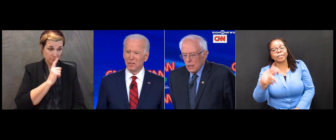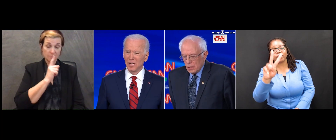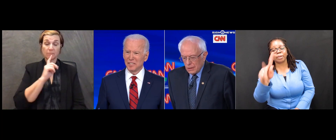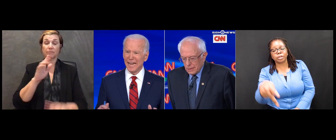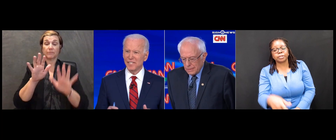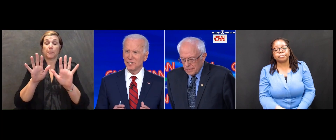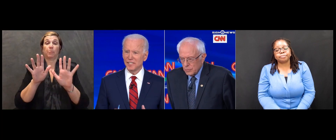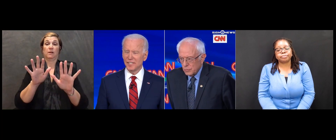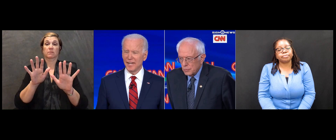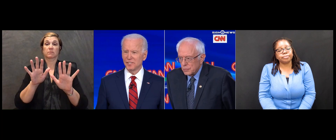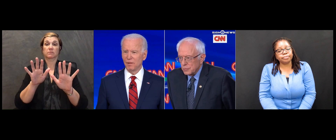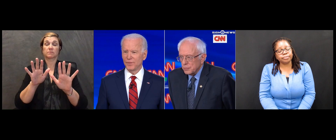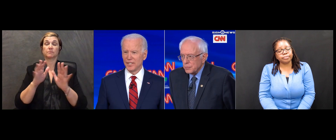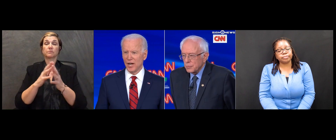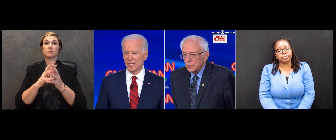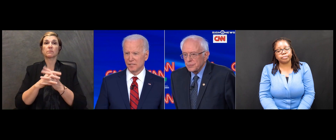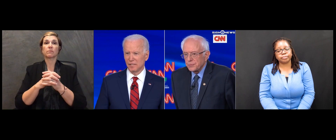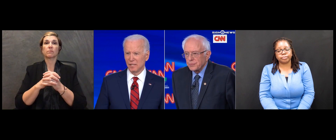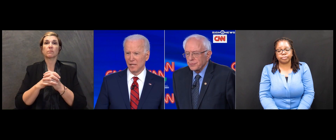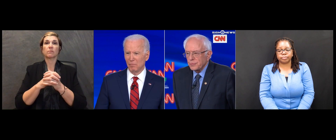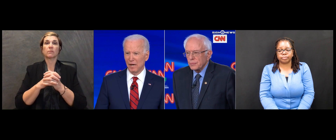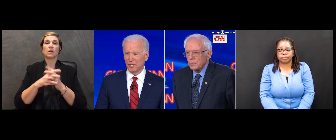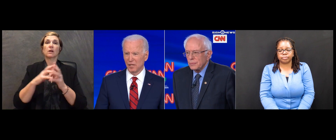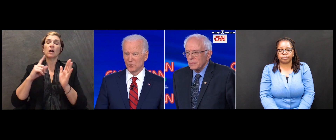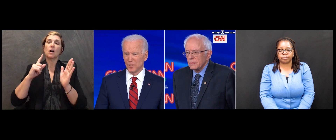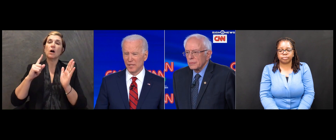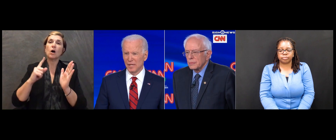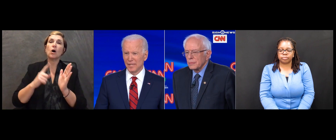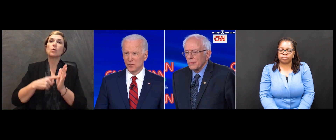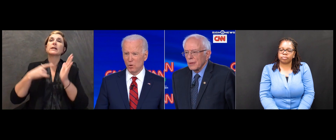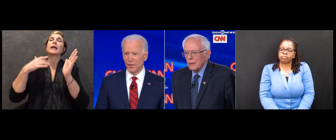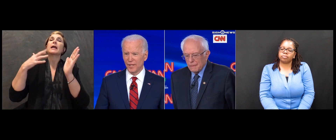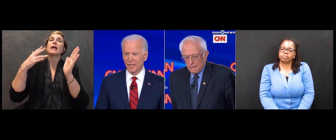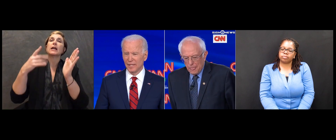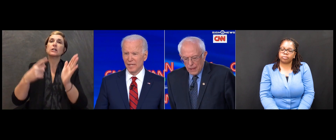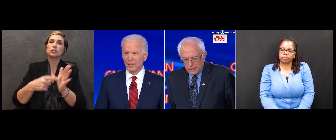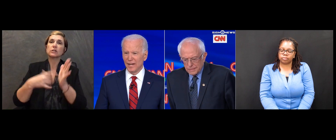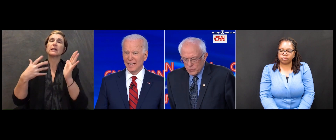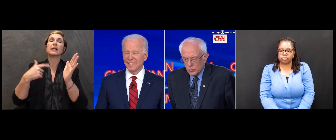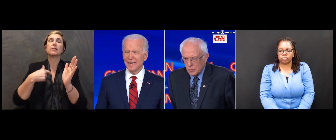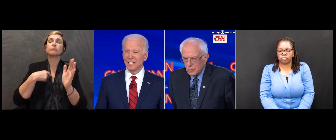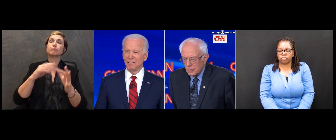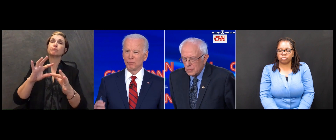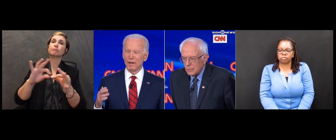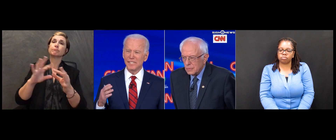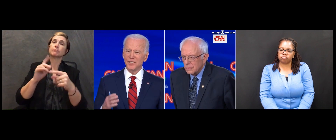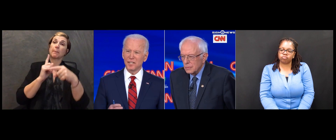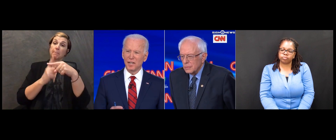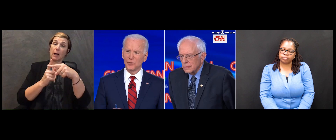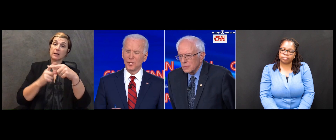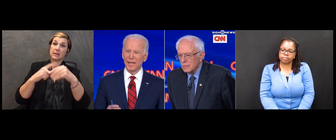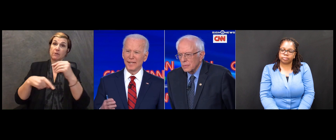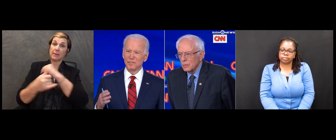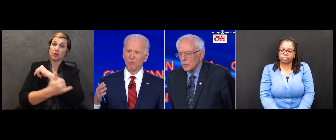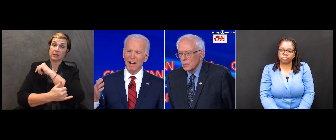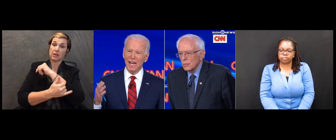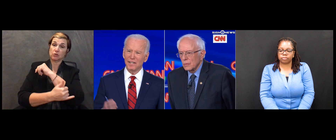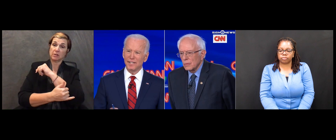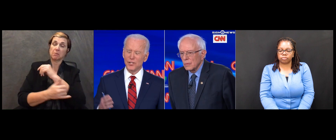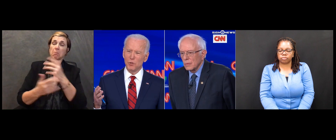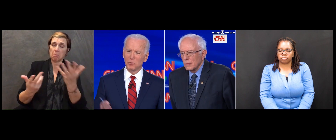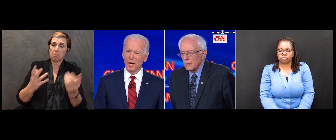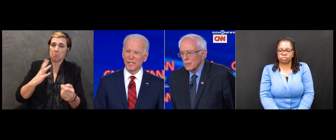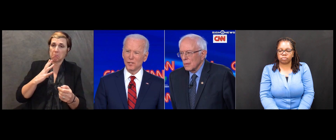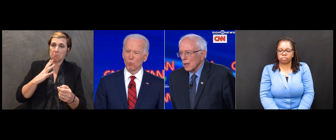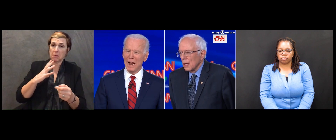of occasionally saying something nice about a country is one thing. The idea of praising a country that is